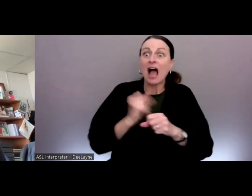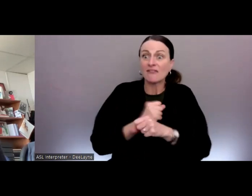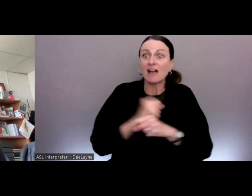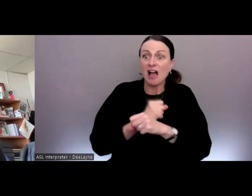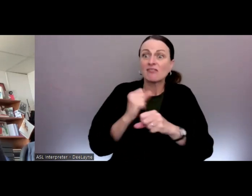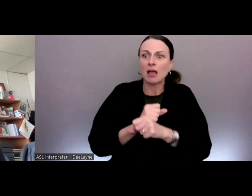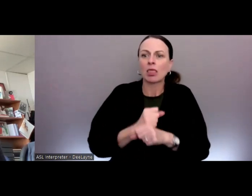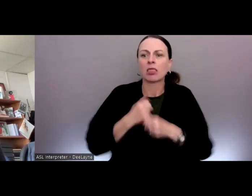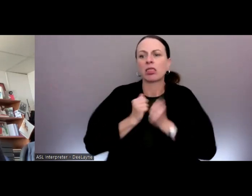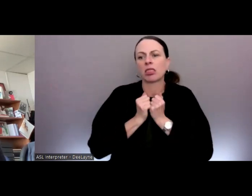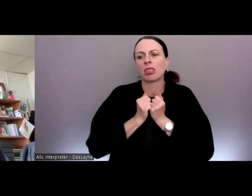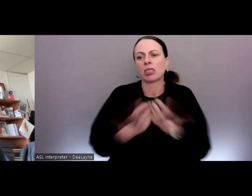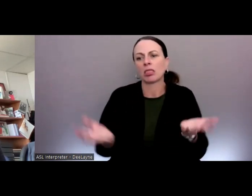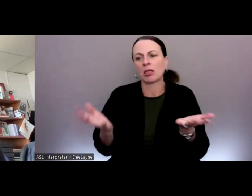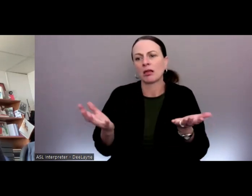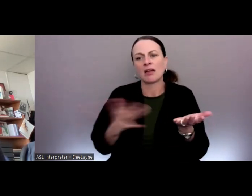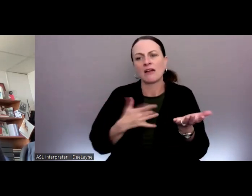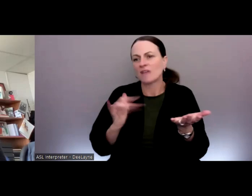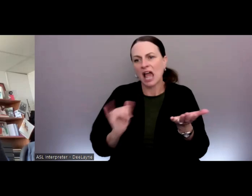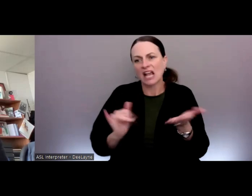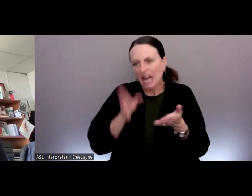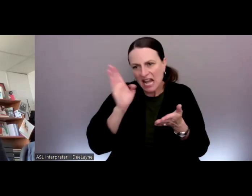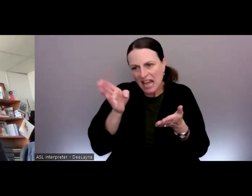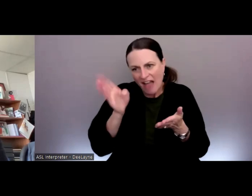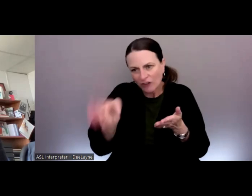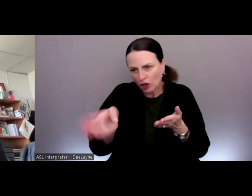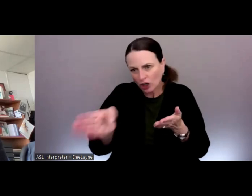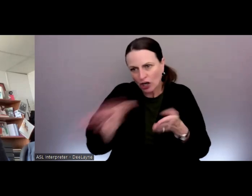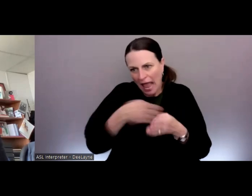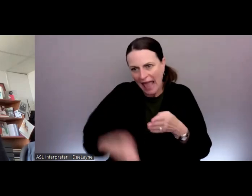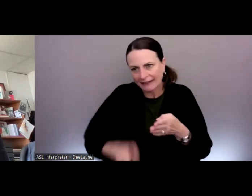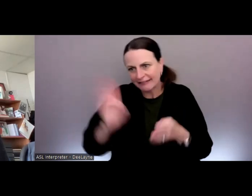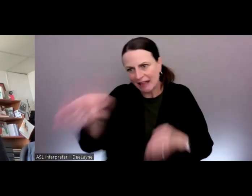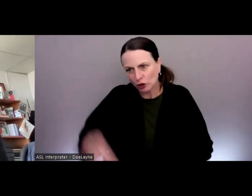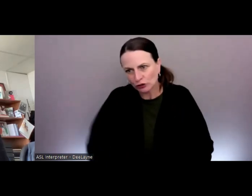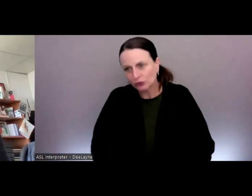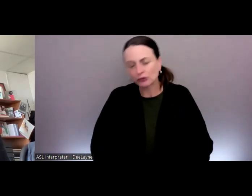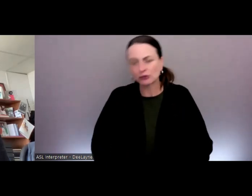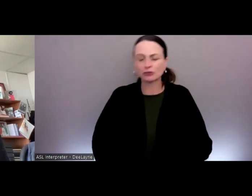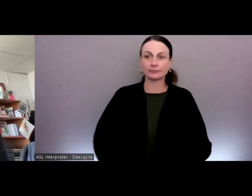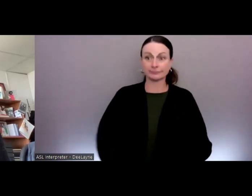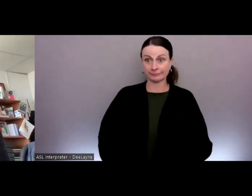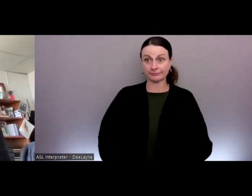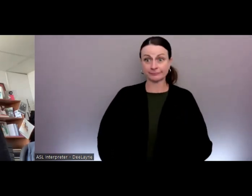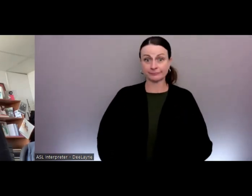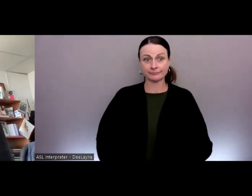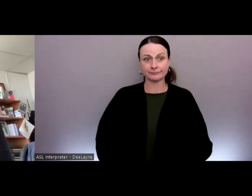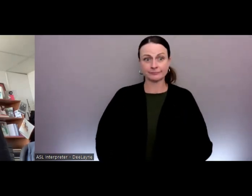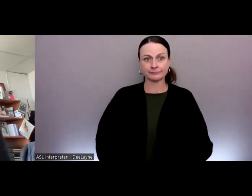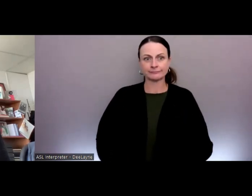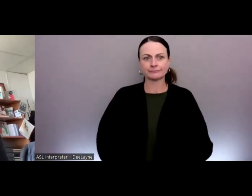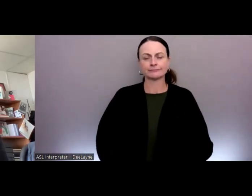it just felt like it was never ending, unquote. One less epigraph.